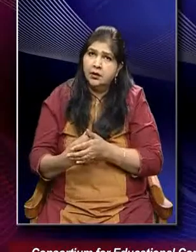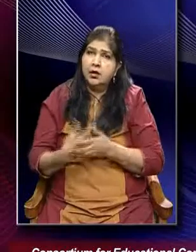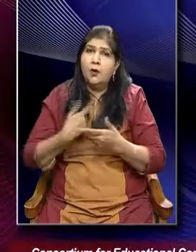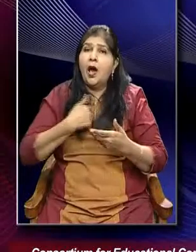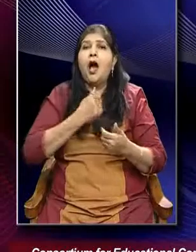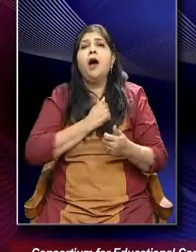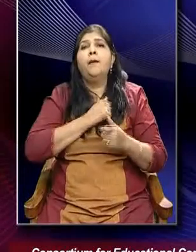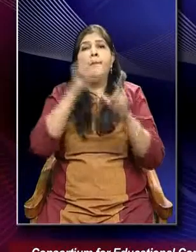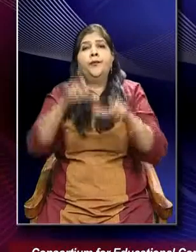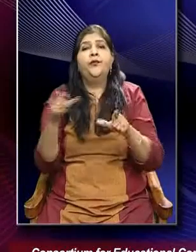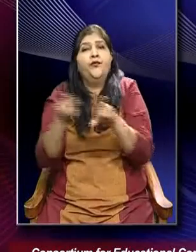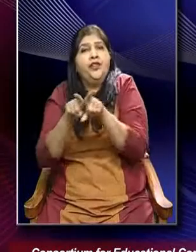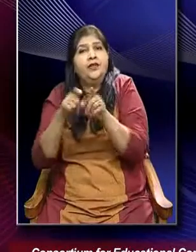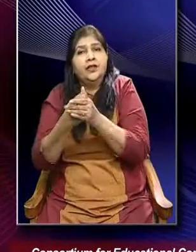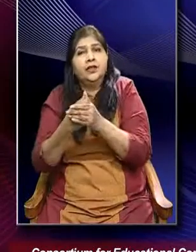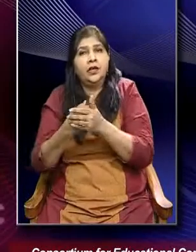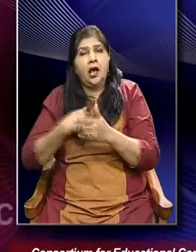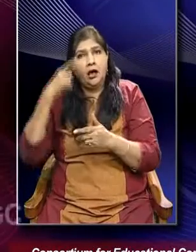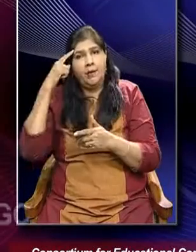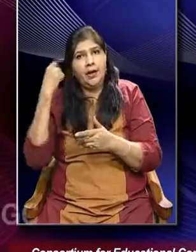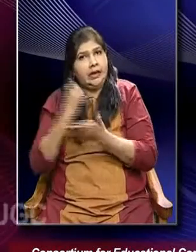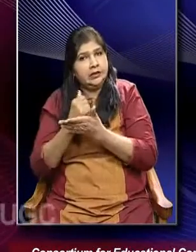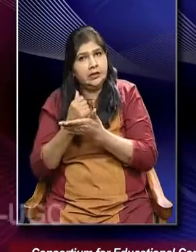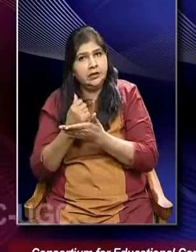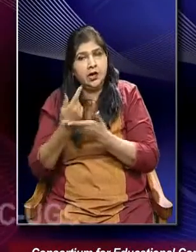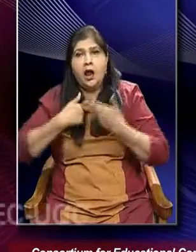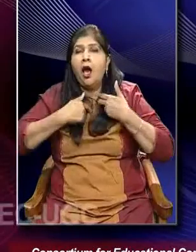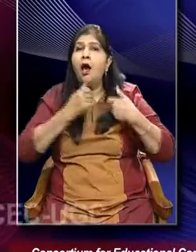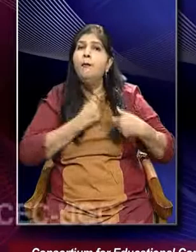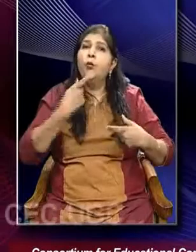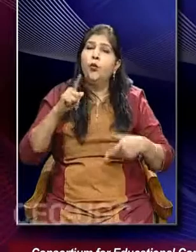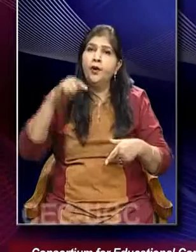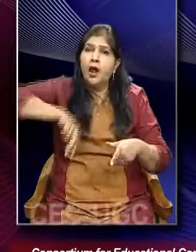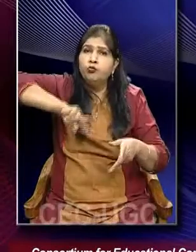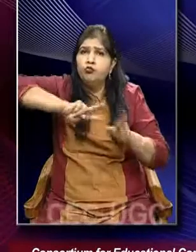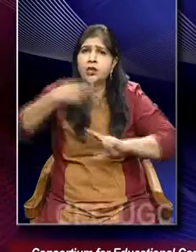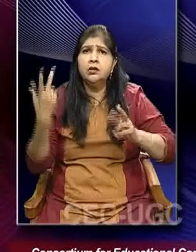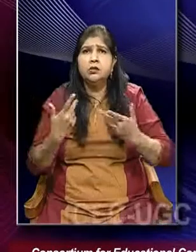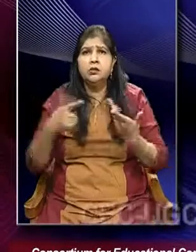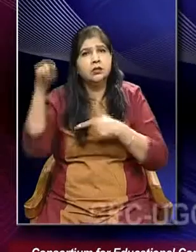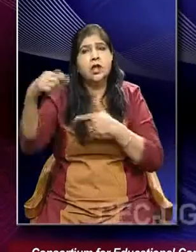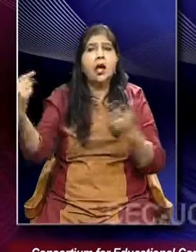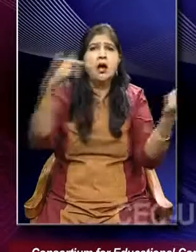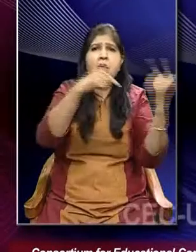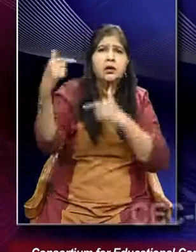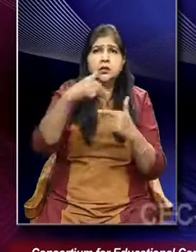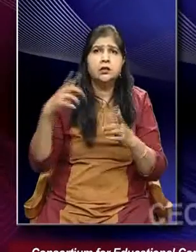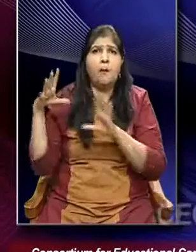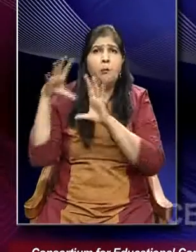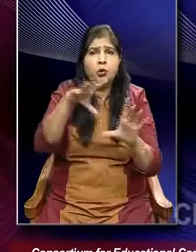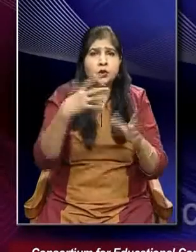sovereign with reference to its decision-making capacity. Now, there are critics